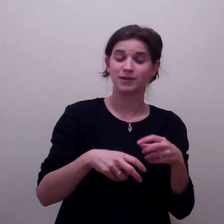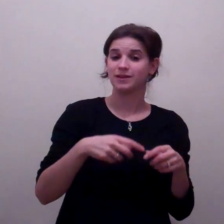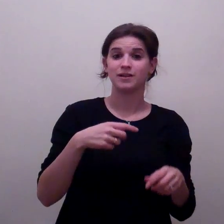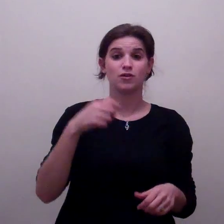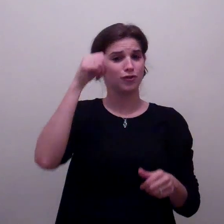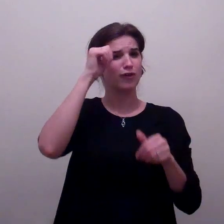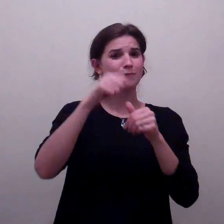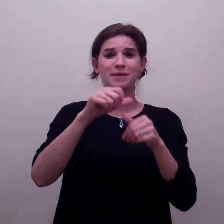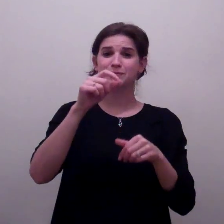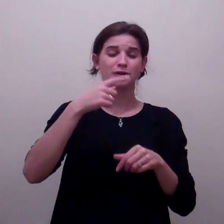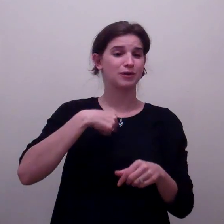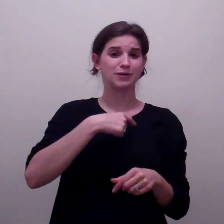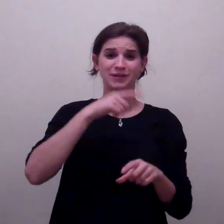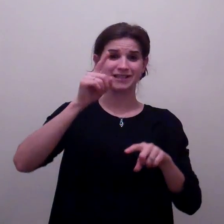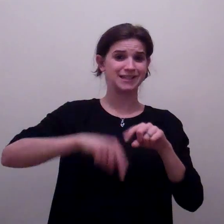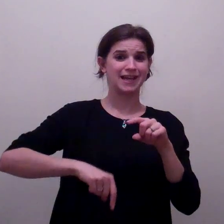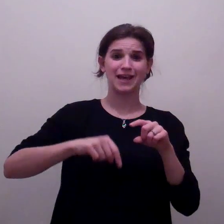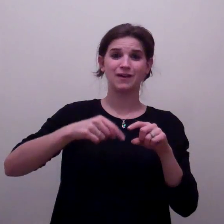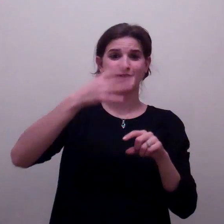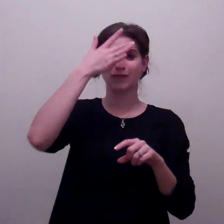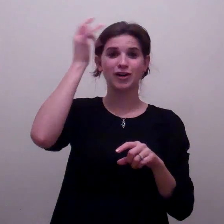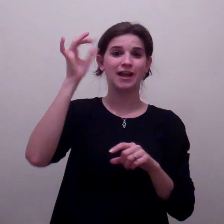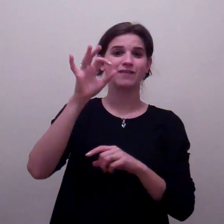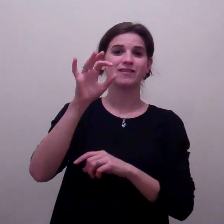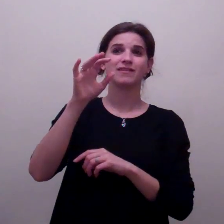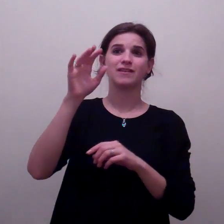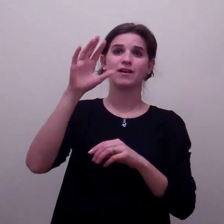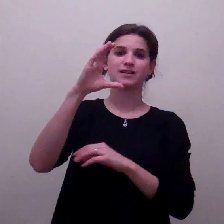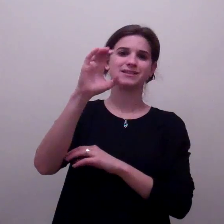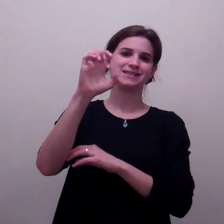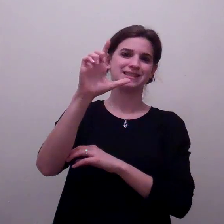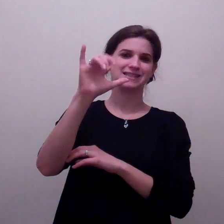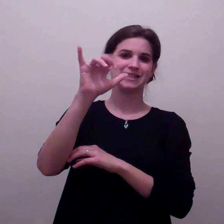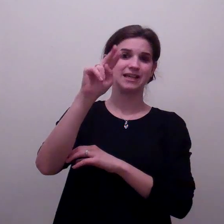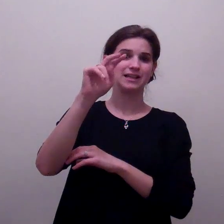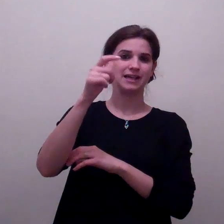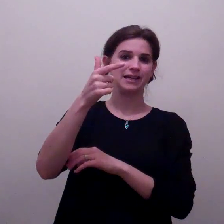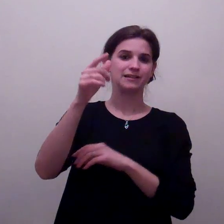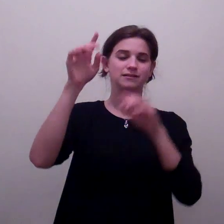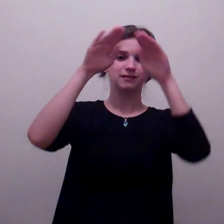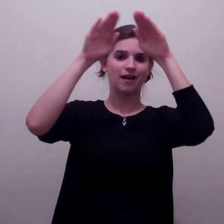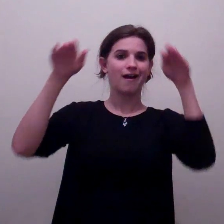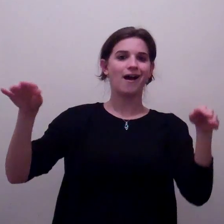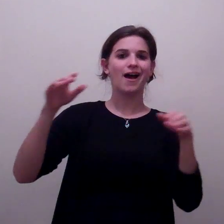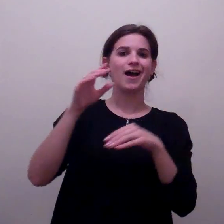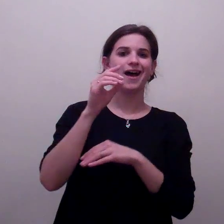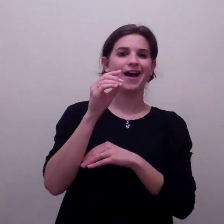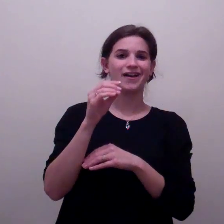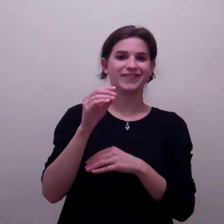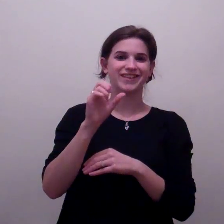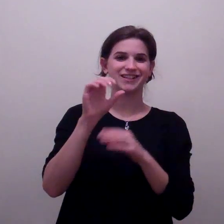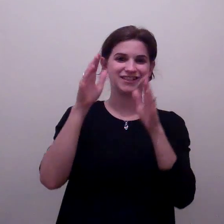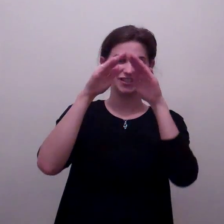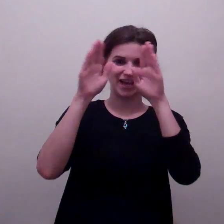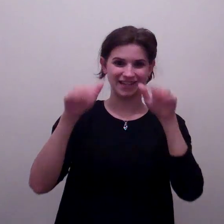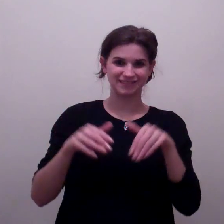of the shed. So tomorrow we'll also find out how much the roof will cost, which will be